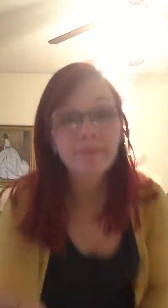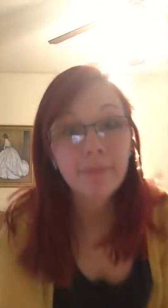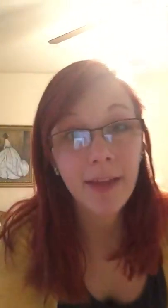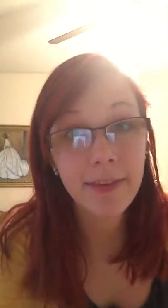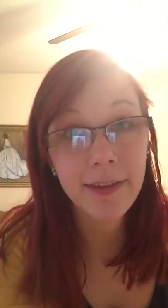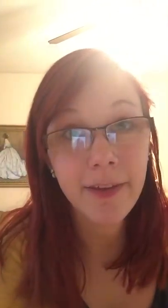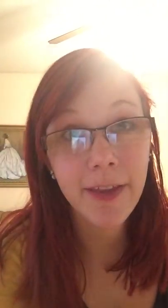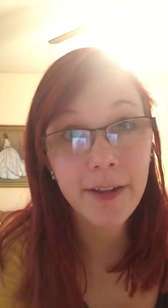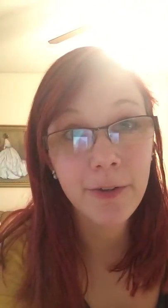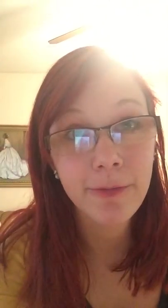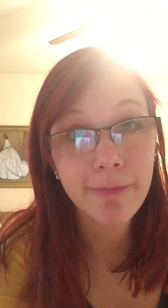And that's how that goes.